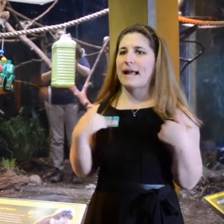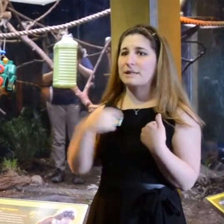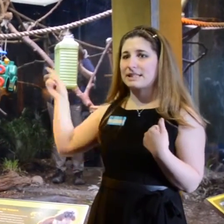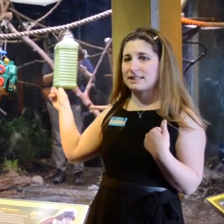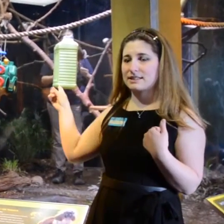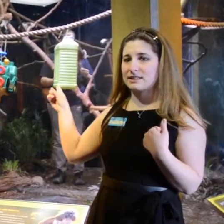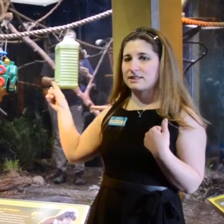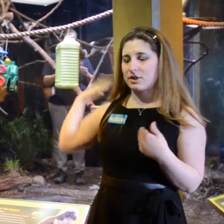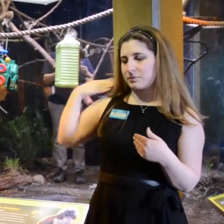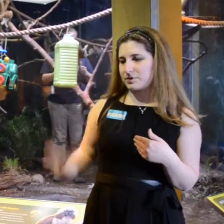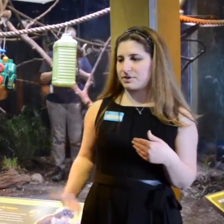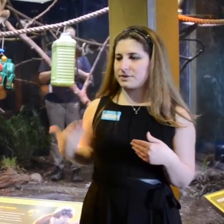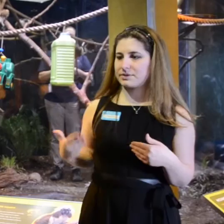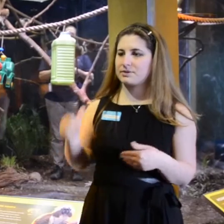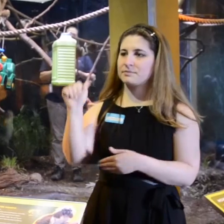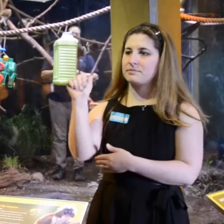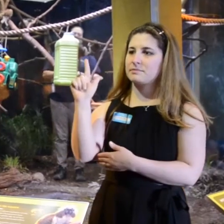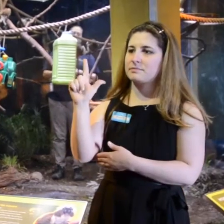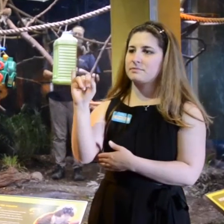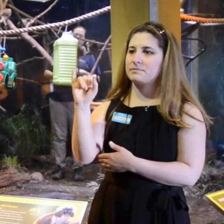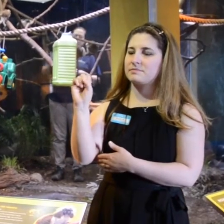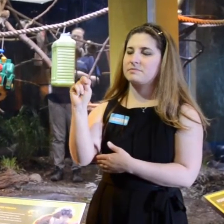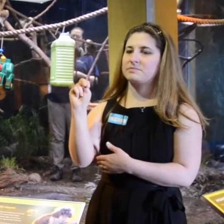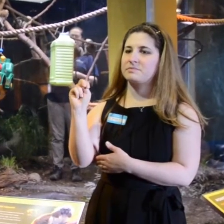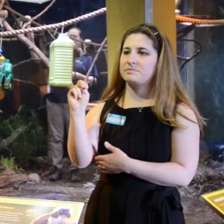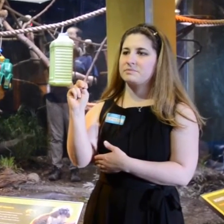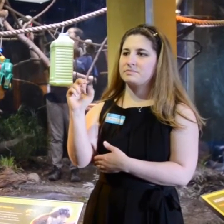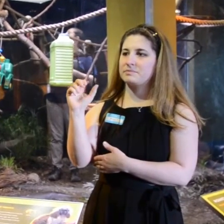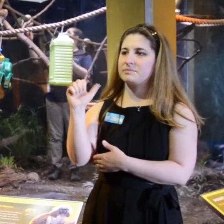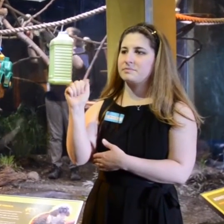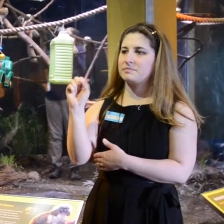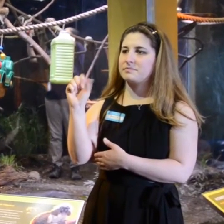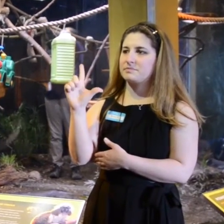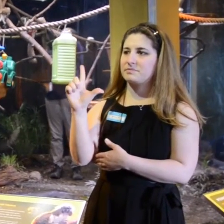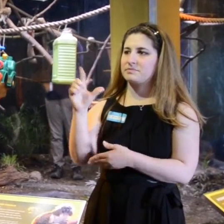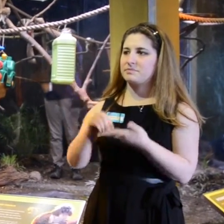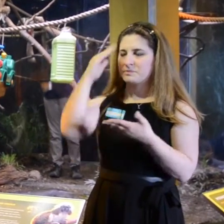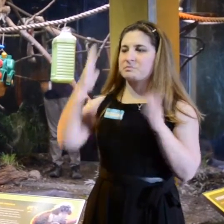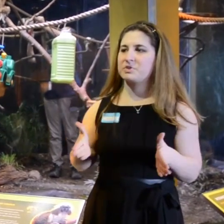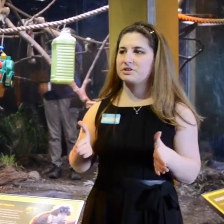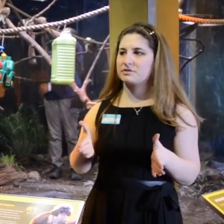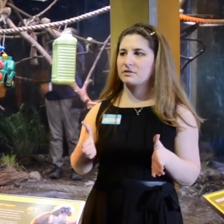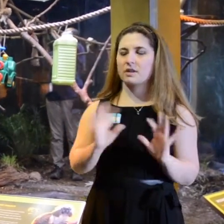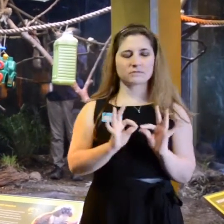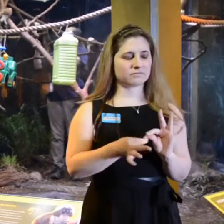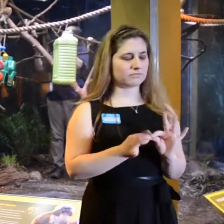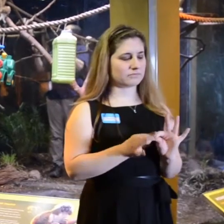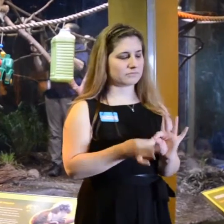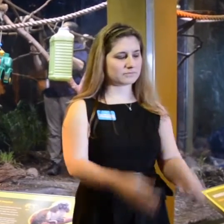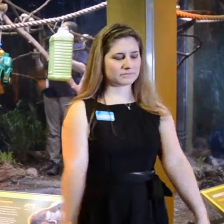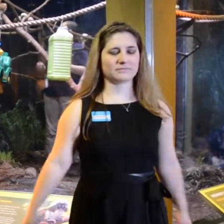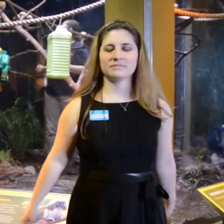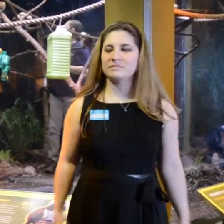I also have my friend Allison with me. She is an American Sign Language student and she will be interpreting while I